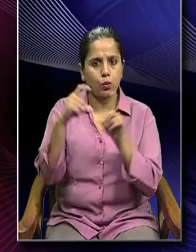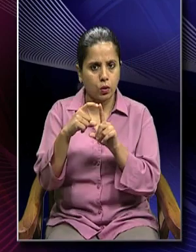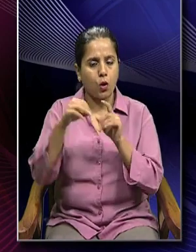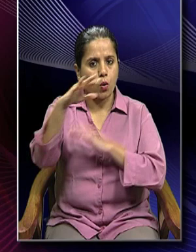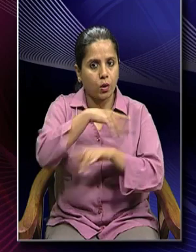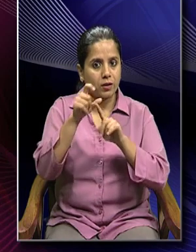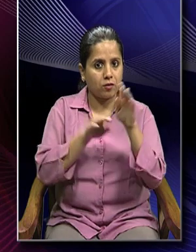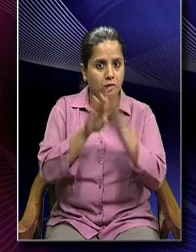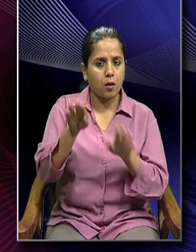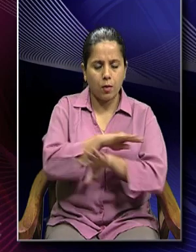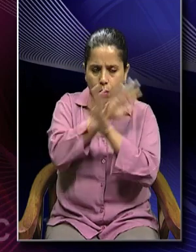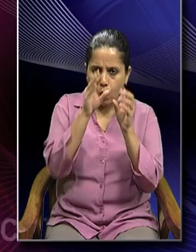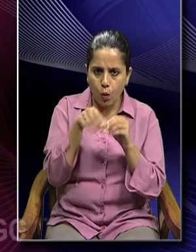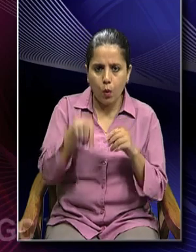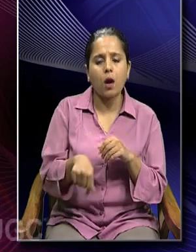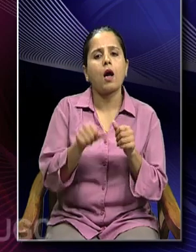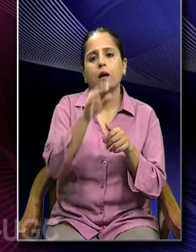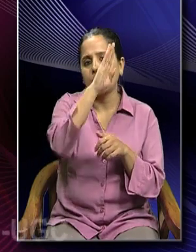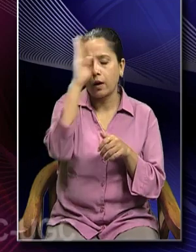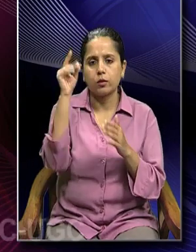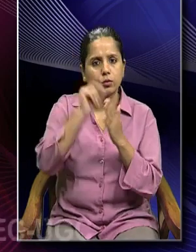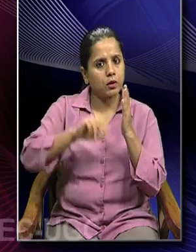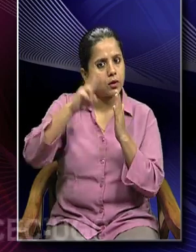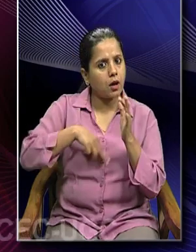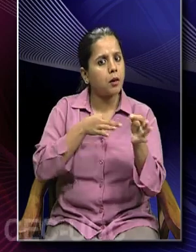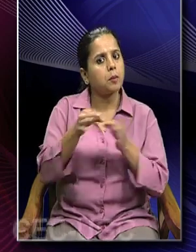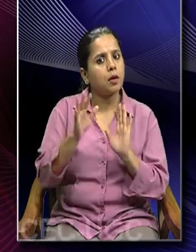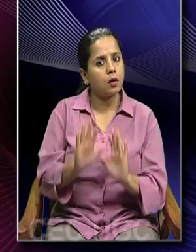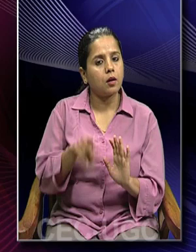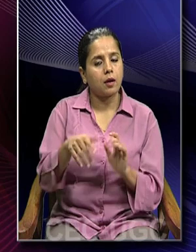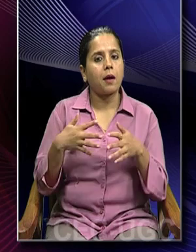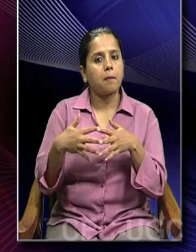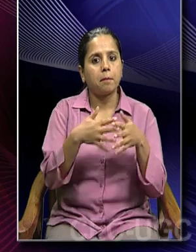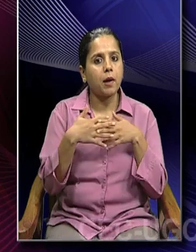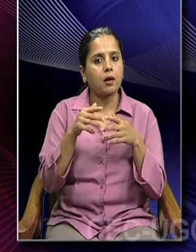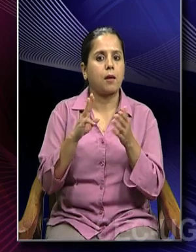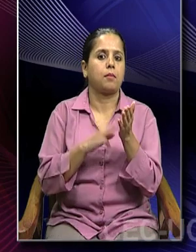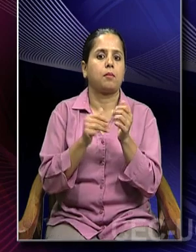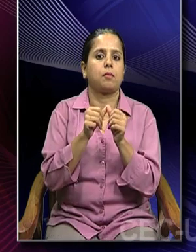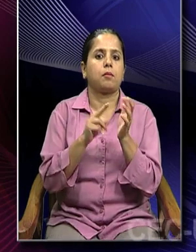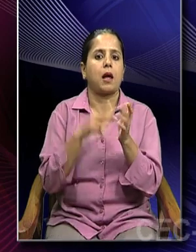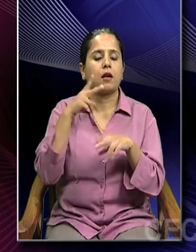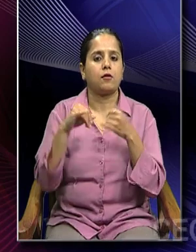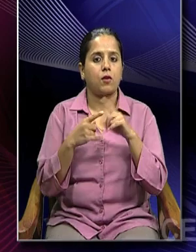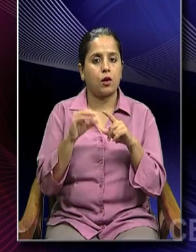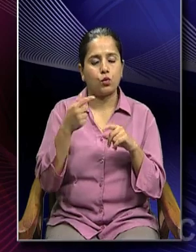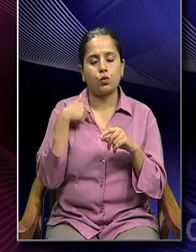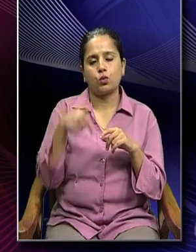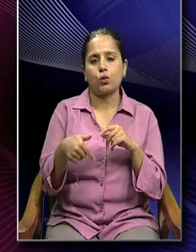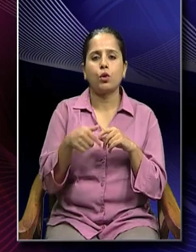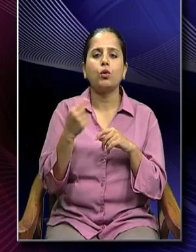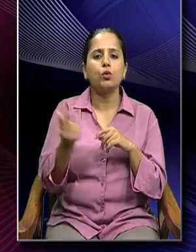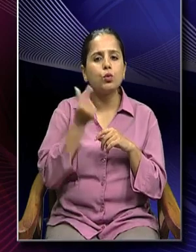articulated in the entire academic literature, it has largely been an American manifesto. When we use this term